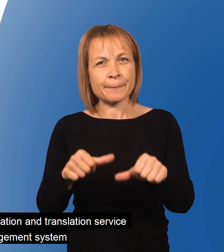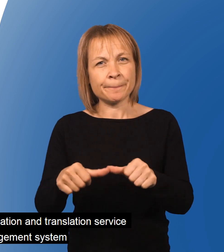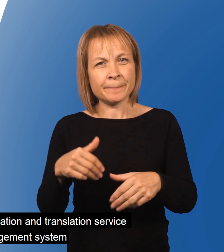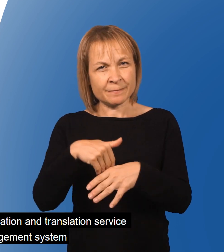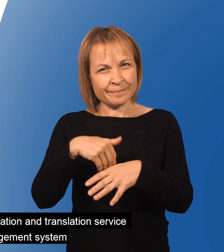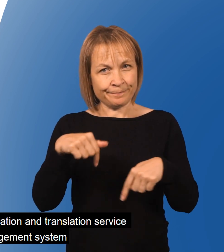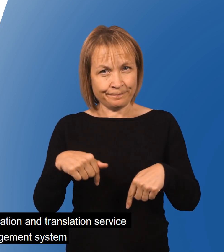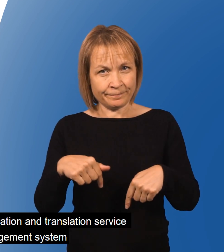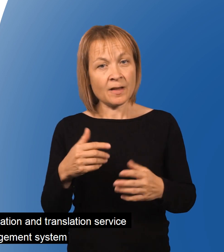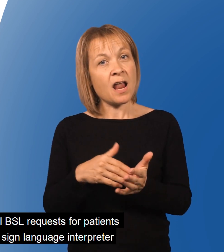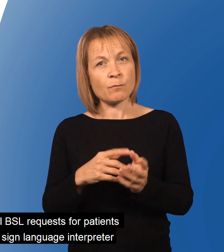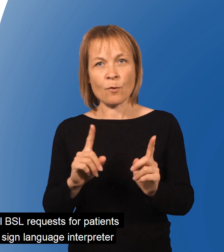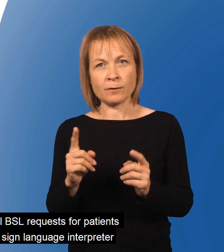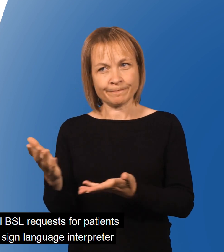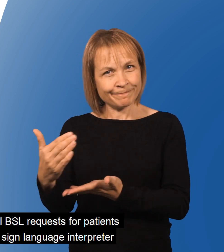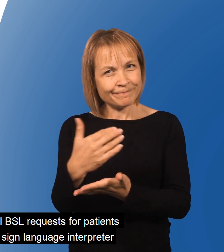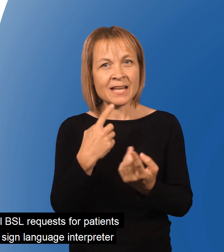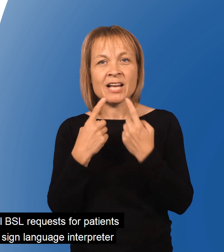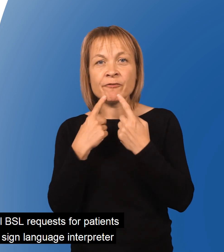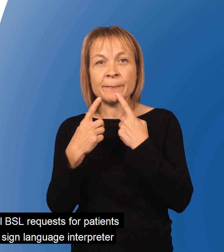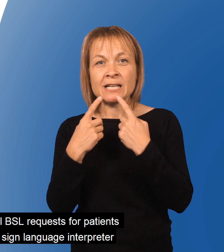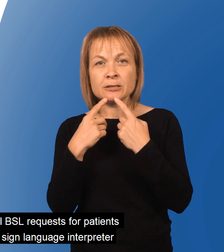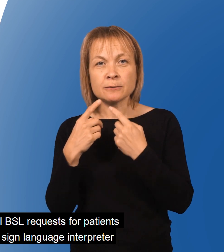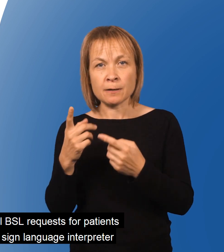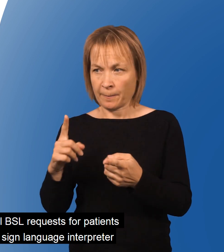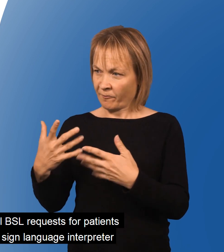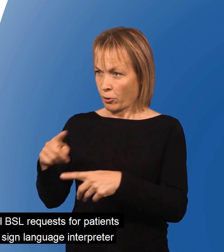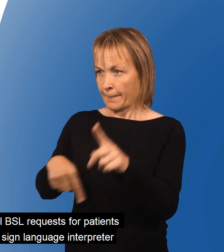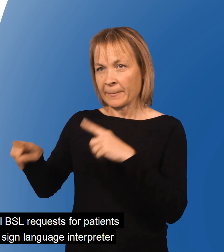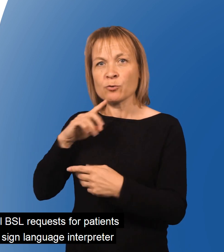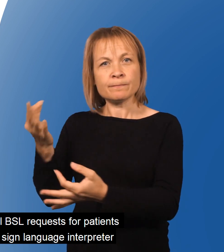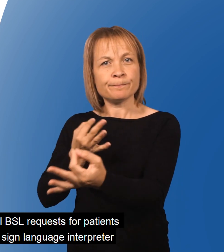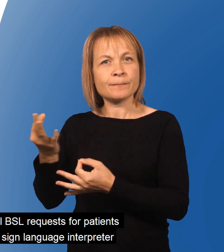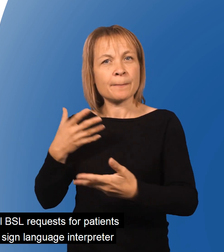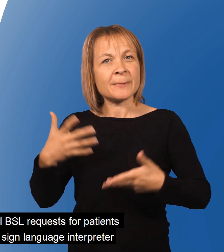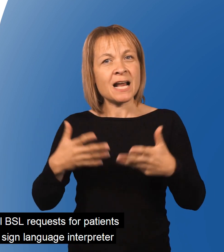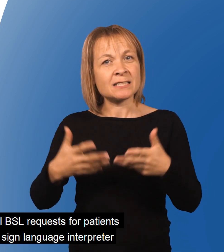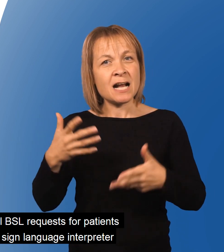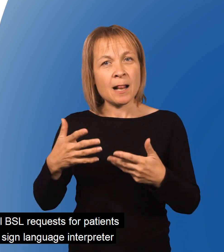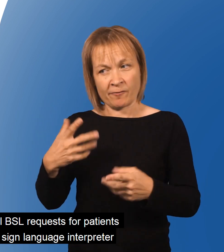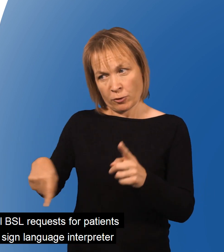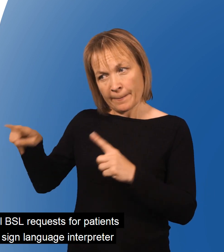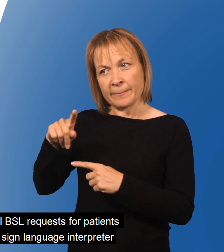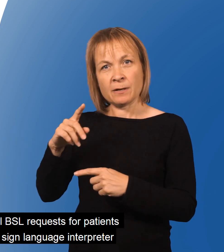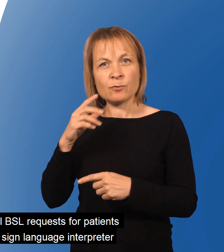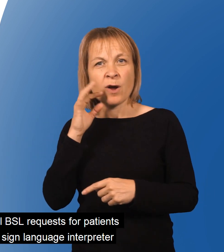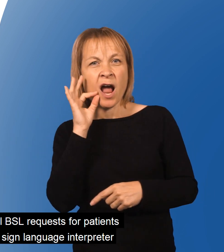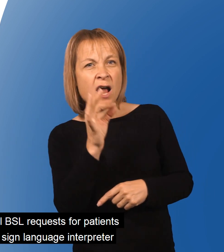System now holds data on all BSL requests for patients who have required a sign language